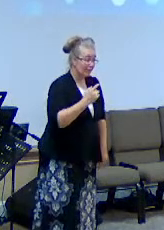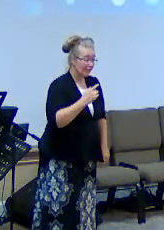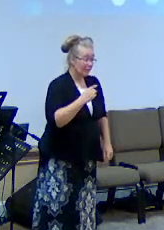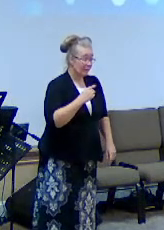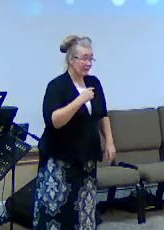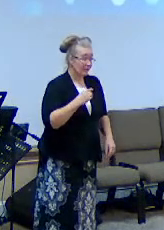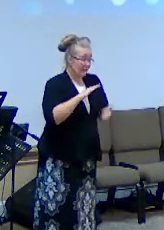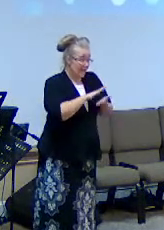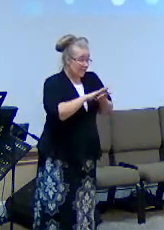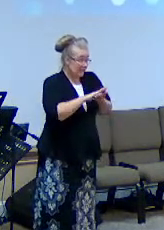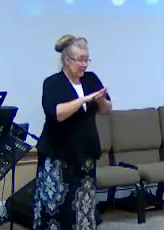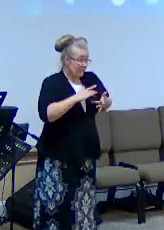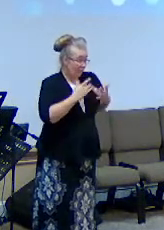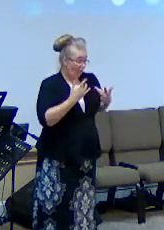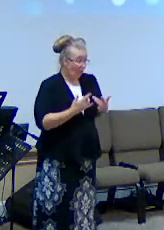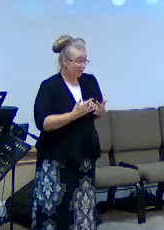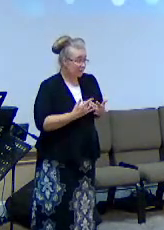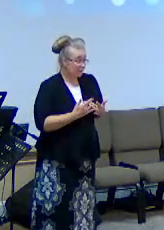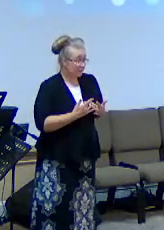by cleaning up our hearts.